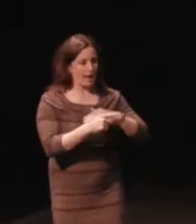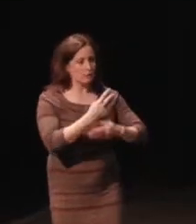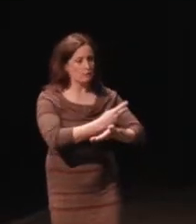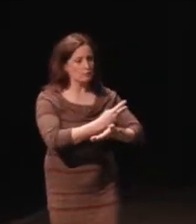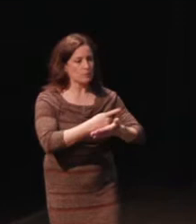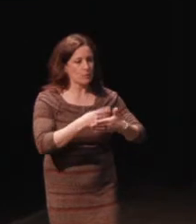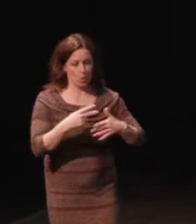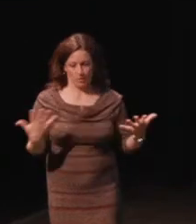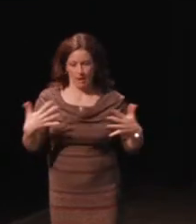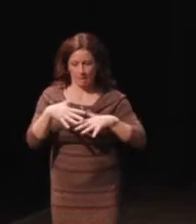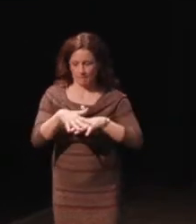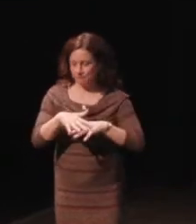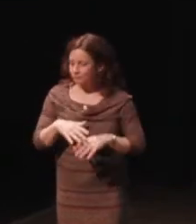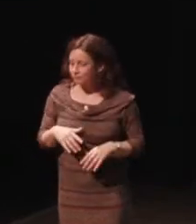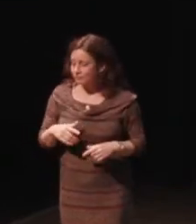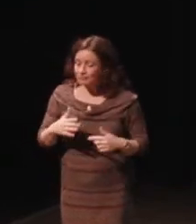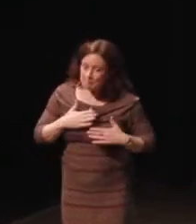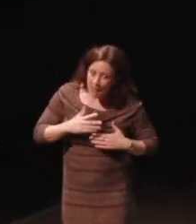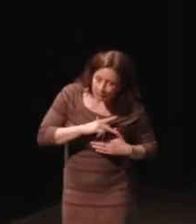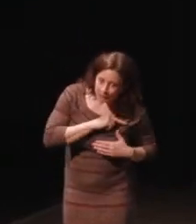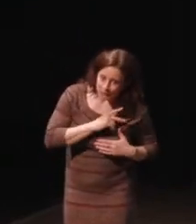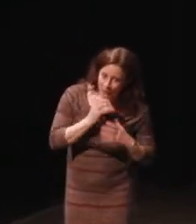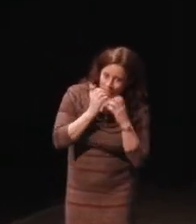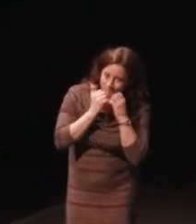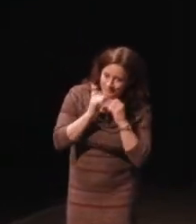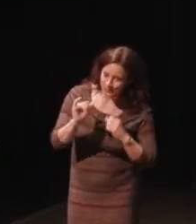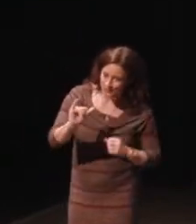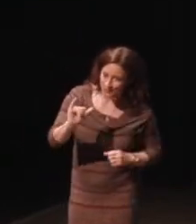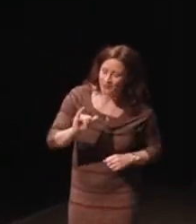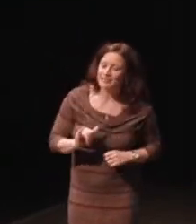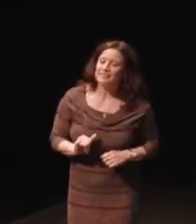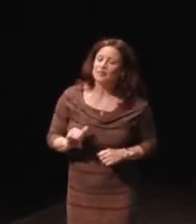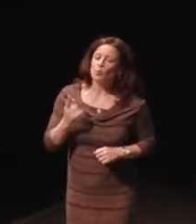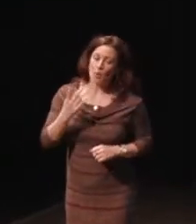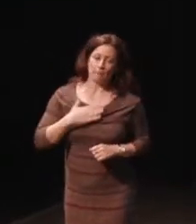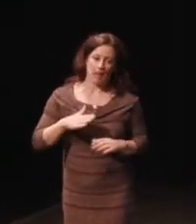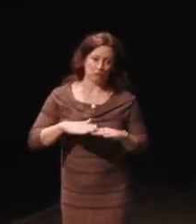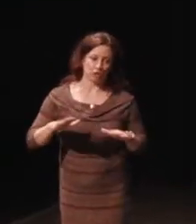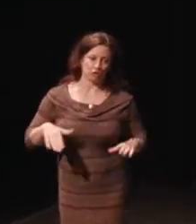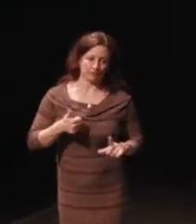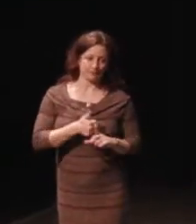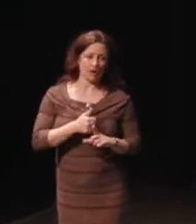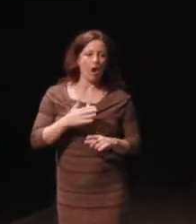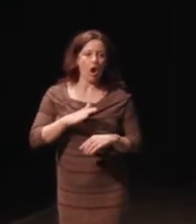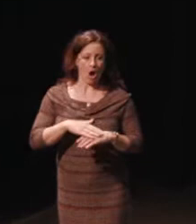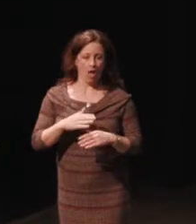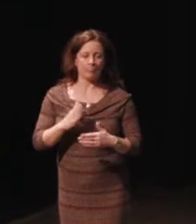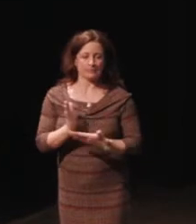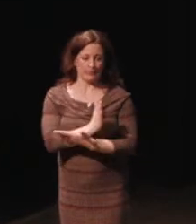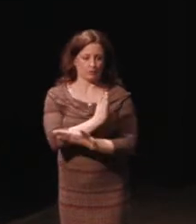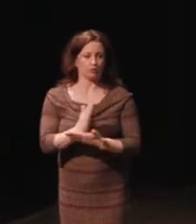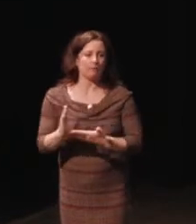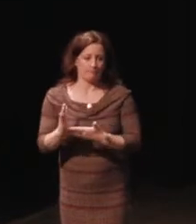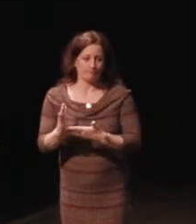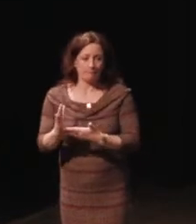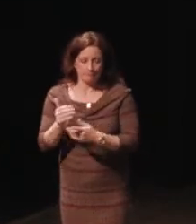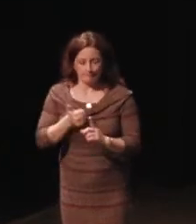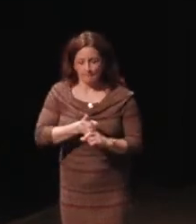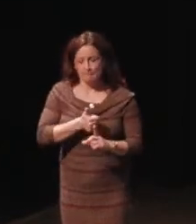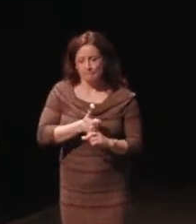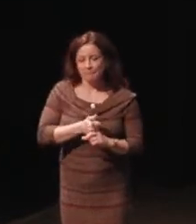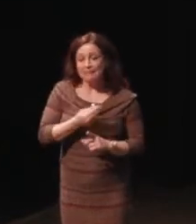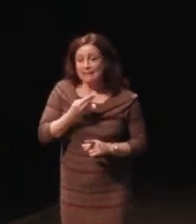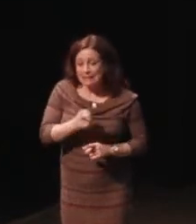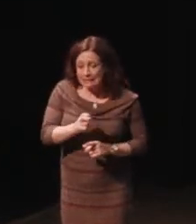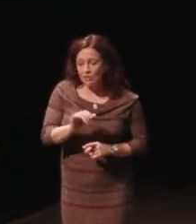angle involved in this as well, because one of my children is on the autism spectrum, and he